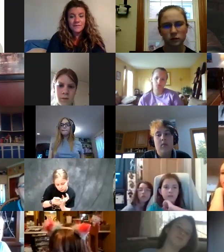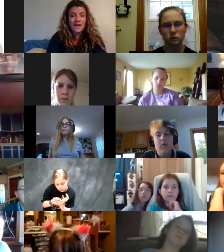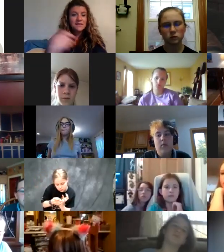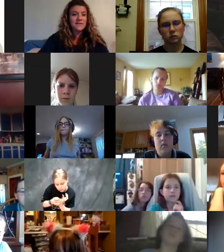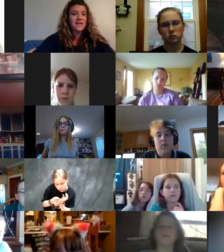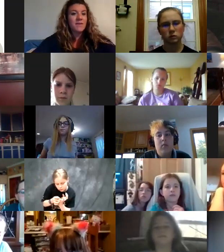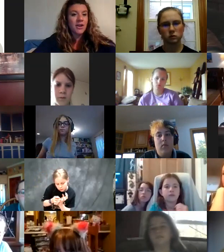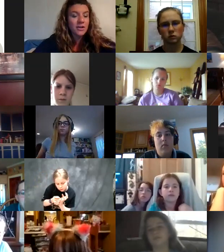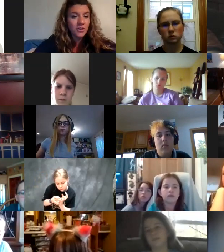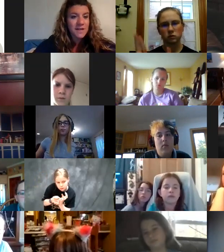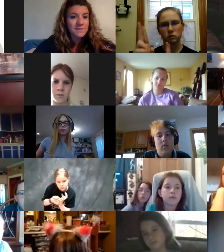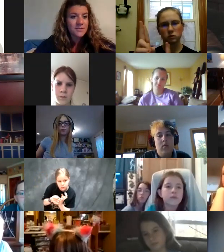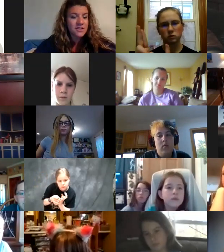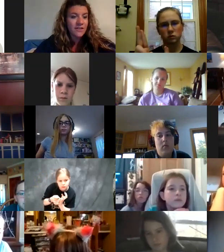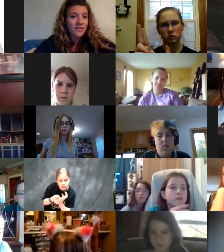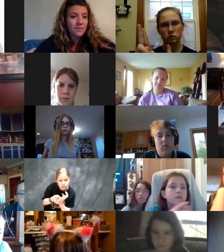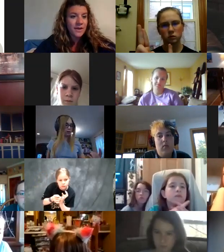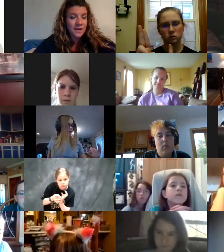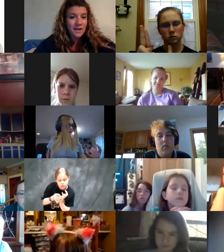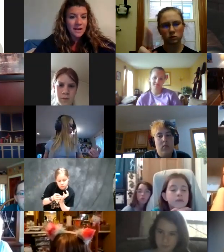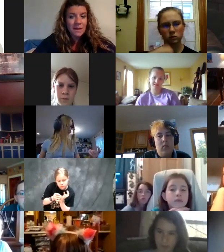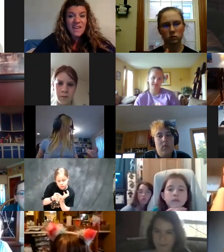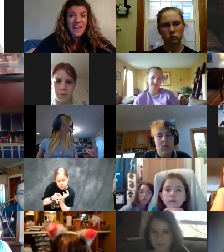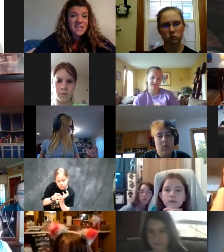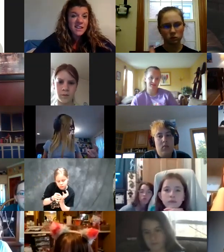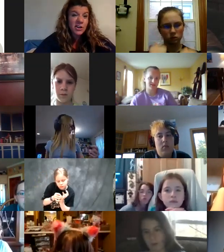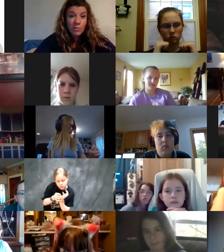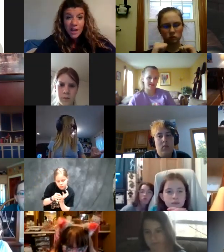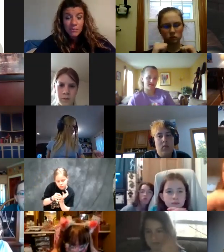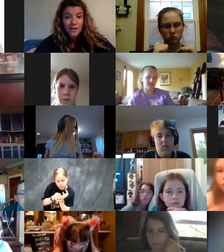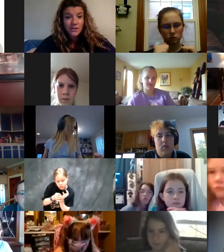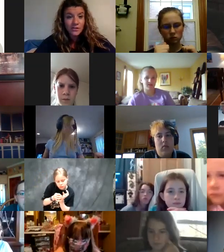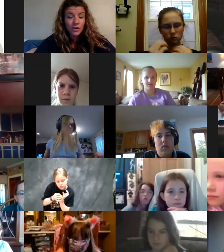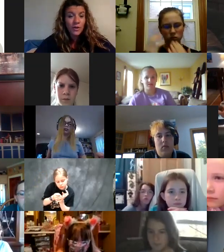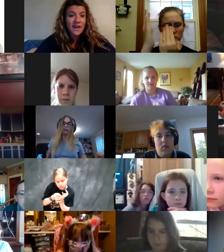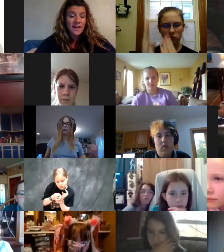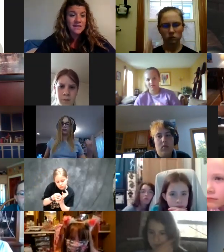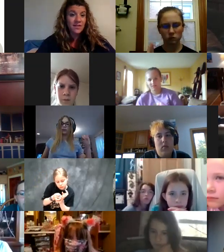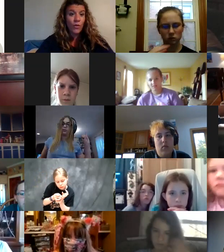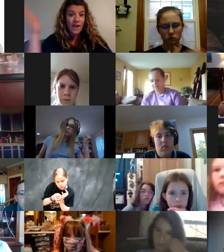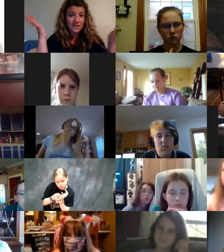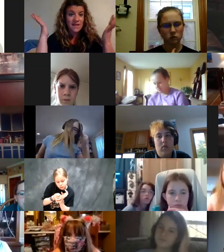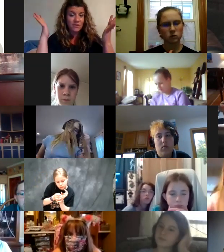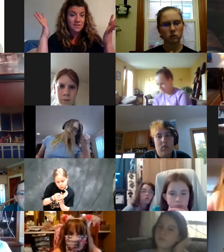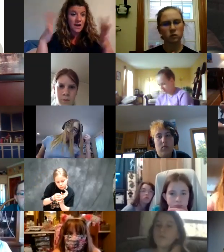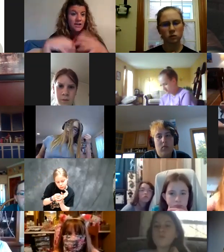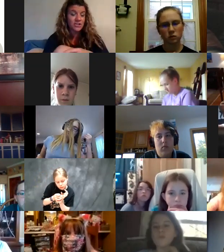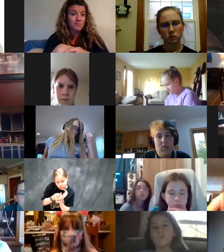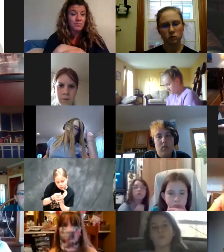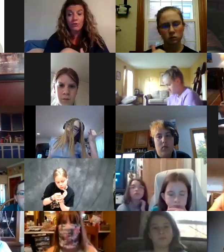Yes, same here. You sometimes just have to maybe guess a little bit, but you want to guess in the way it sounds, not just throw